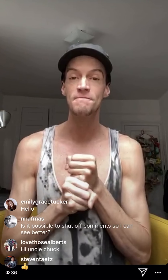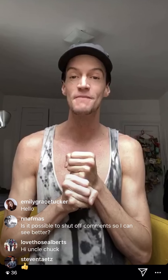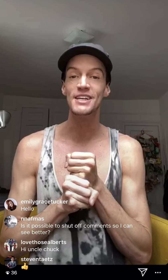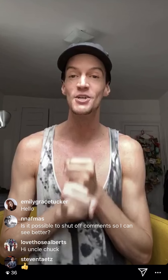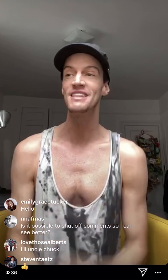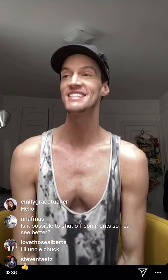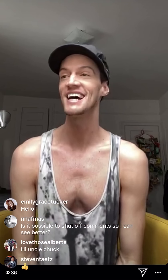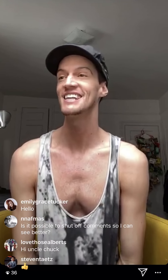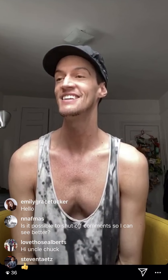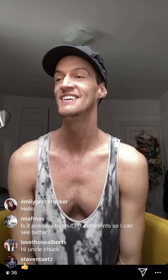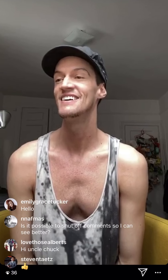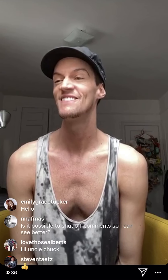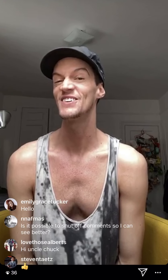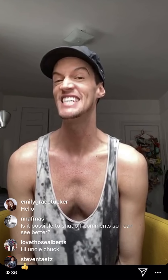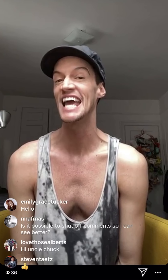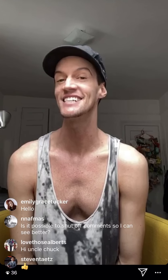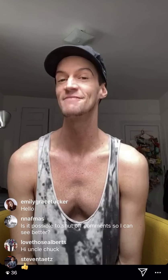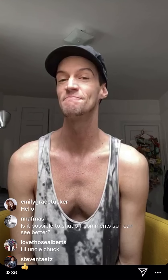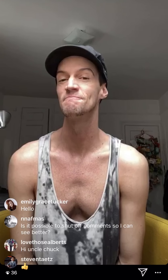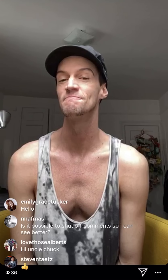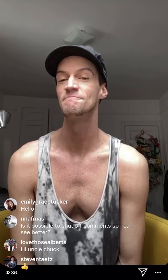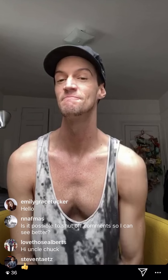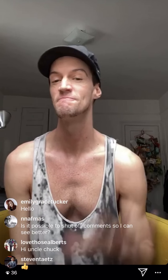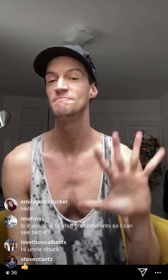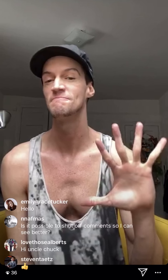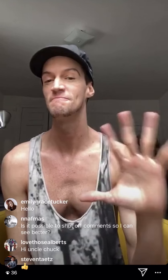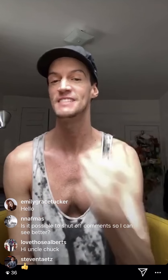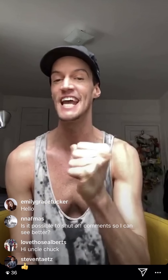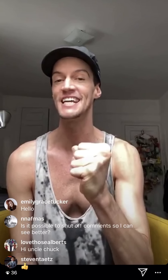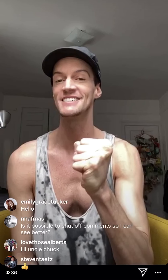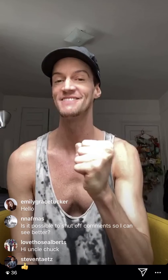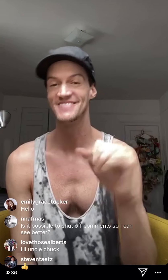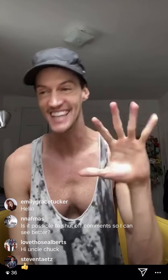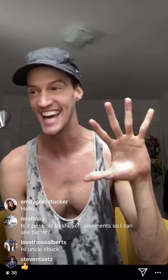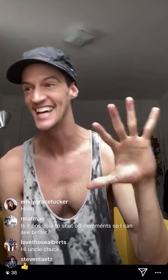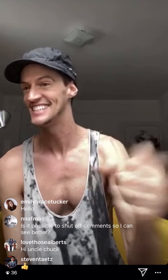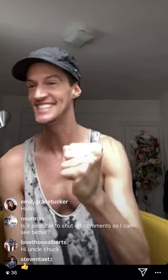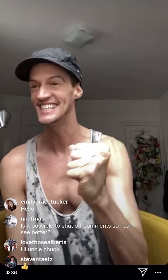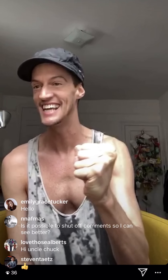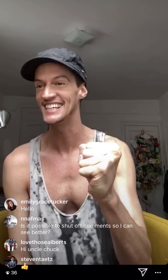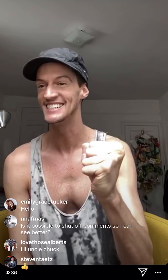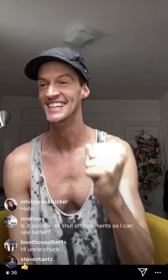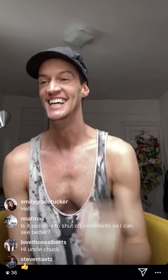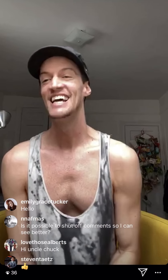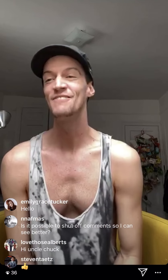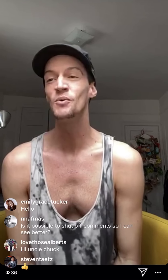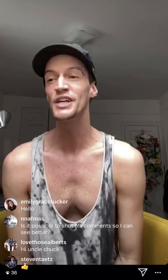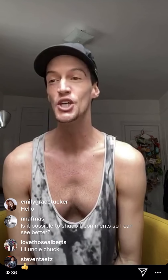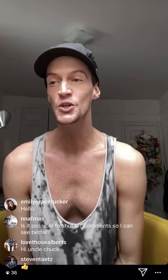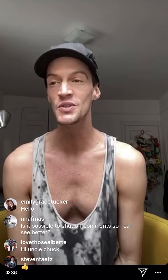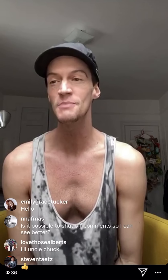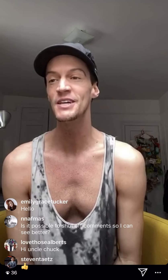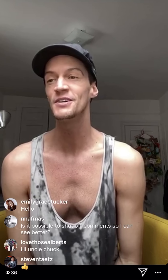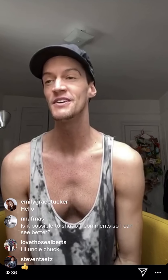Show me the sign for take. Take, yeah, just to take. If you want to use something or something